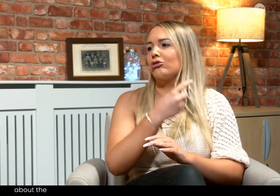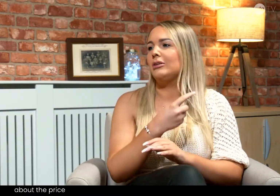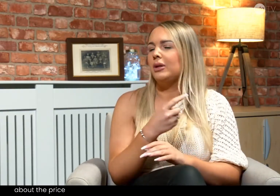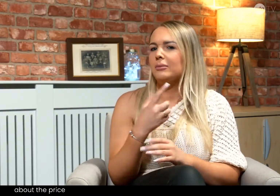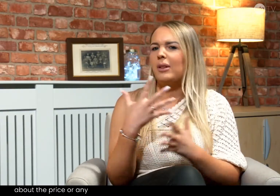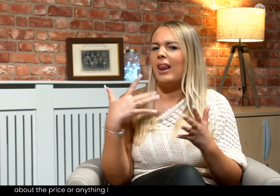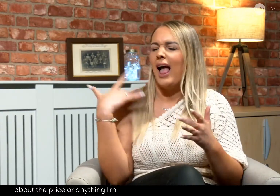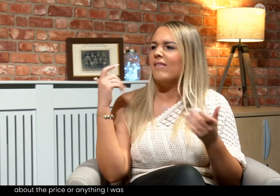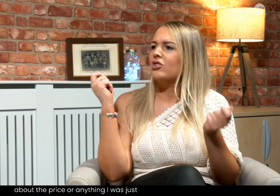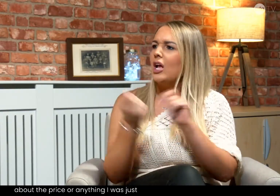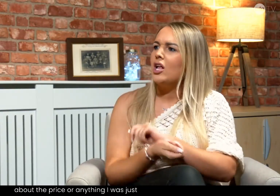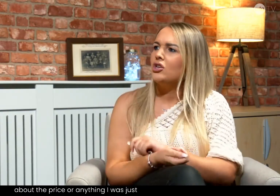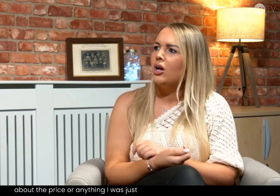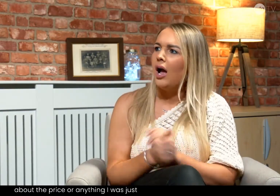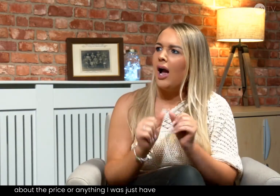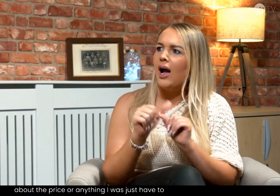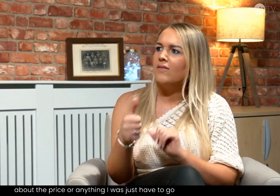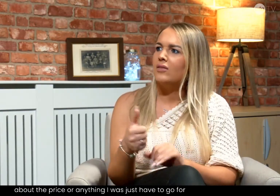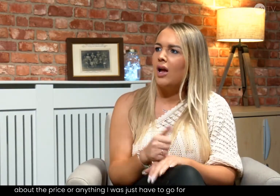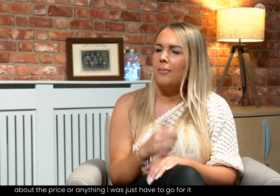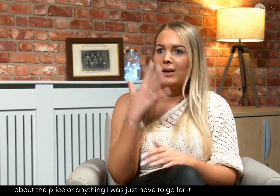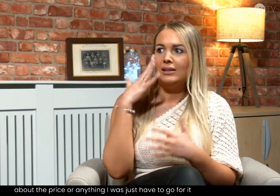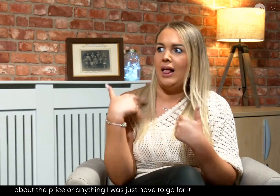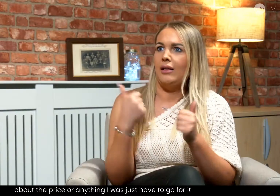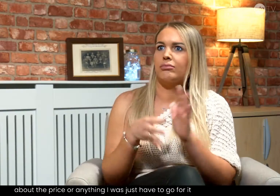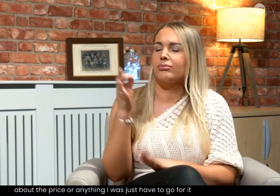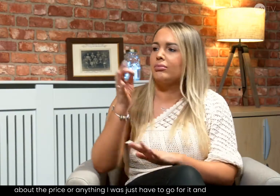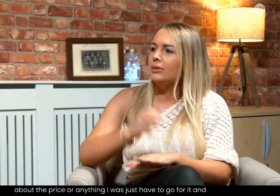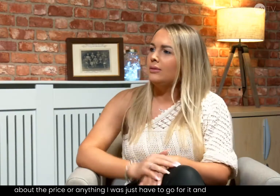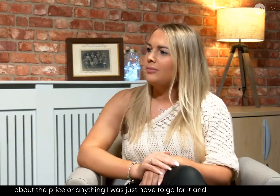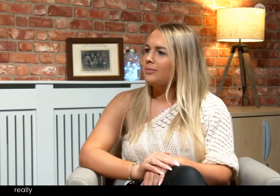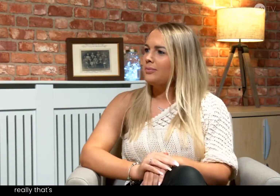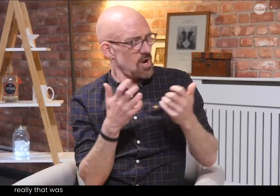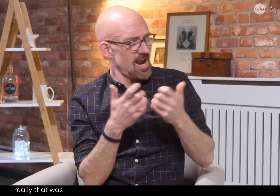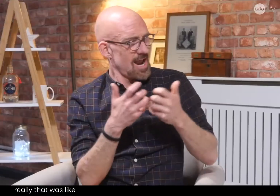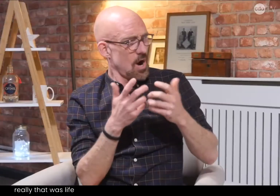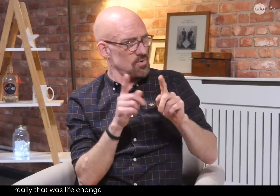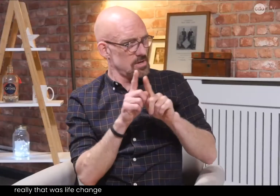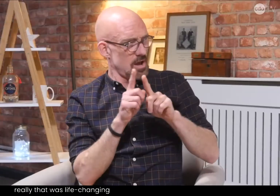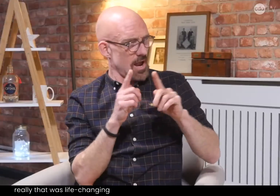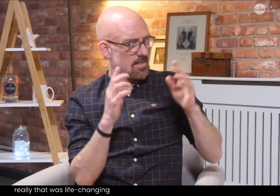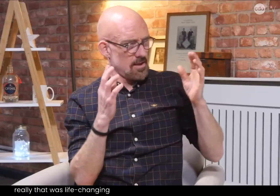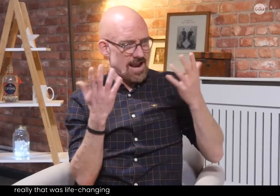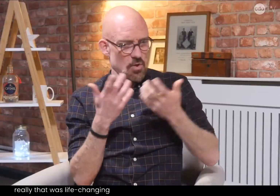I had to go for it. And really, that was life changing. It really helped my mental health as well.